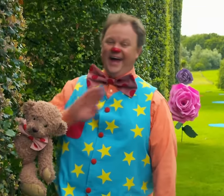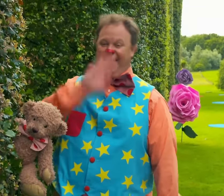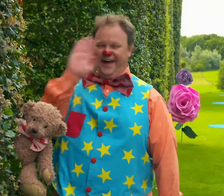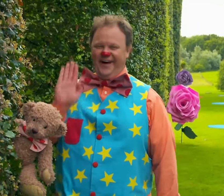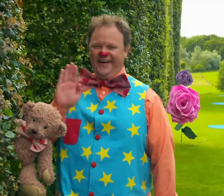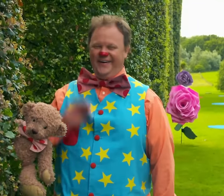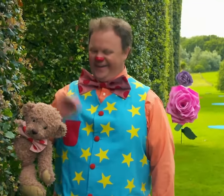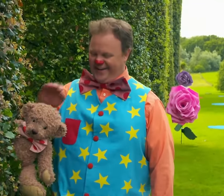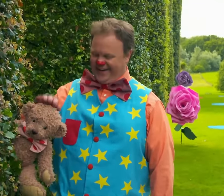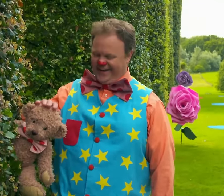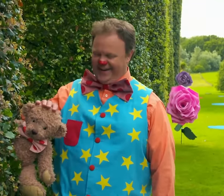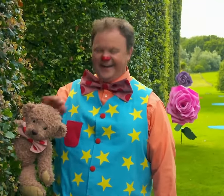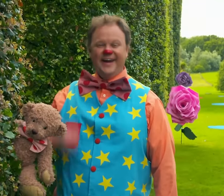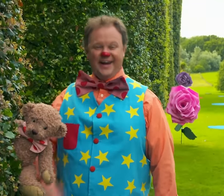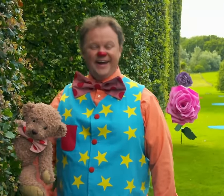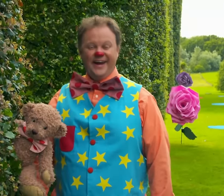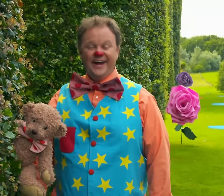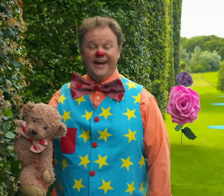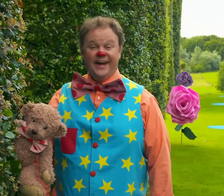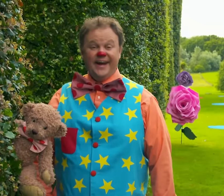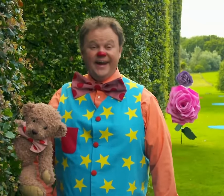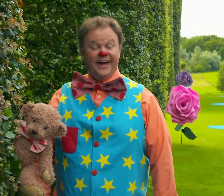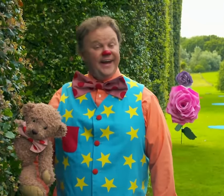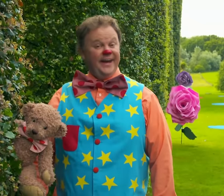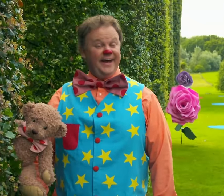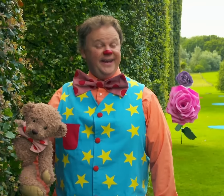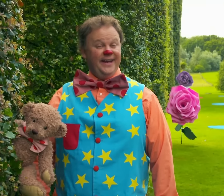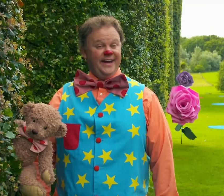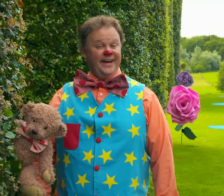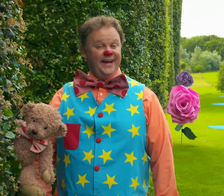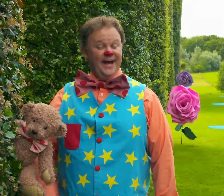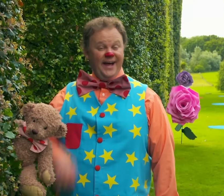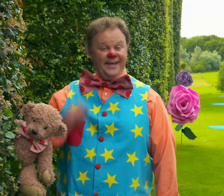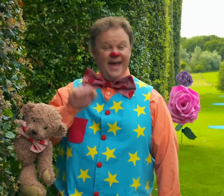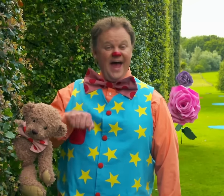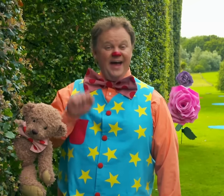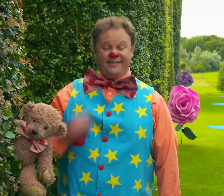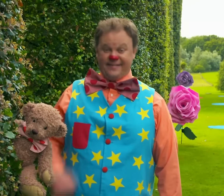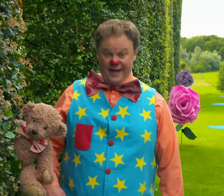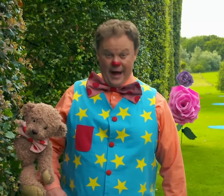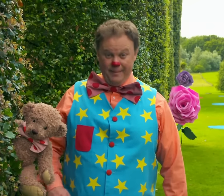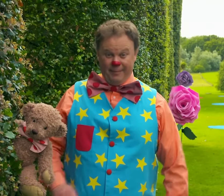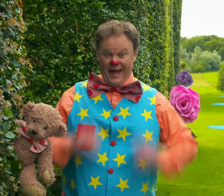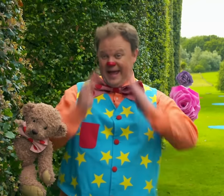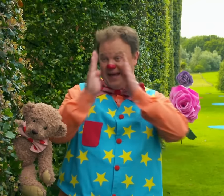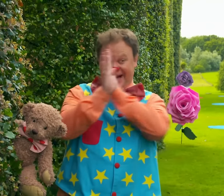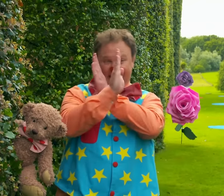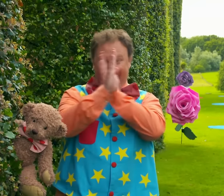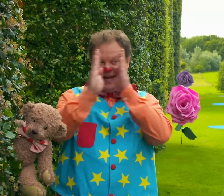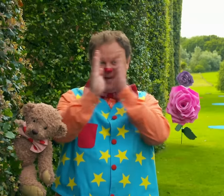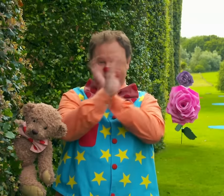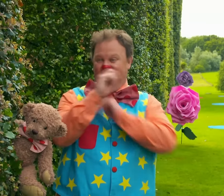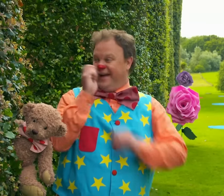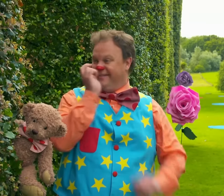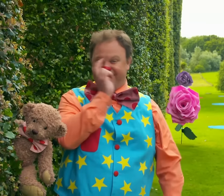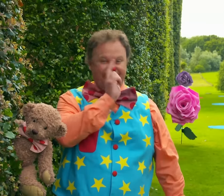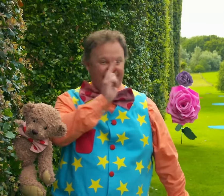Oh. Hello. Are you playing hide and seek, Mr. Tumble? Yes, I'm playing hide and